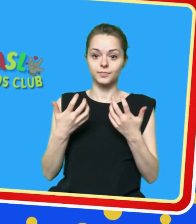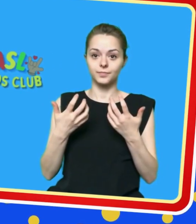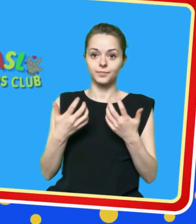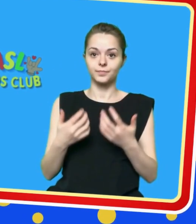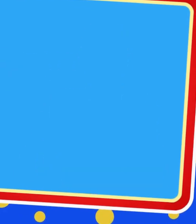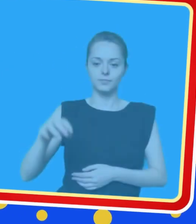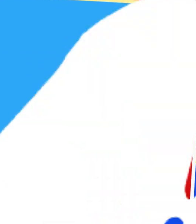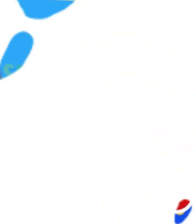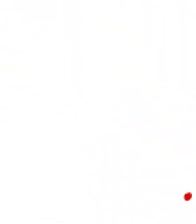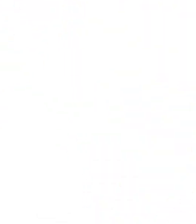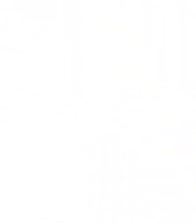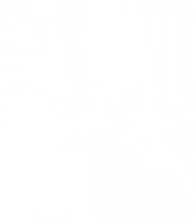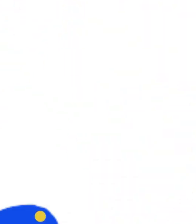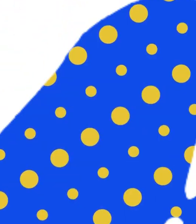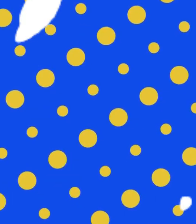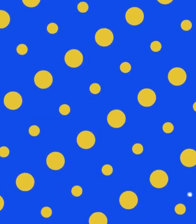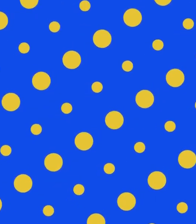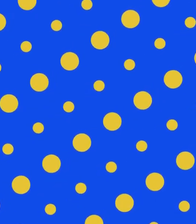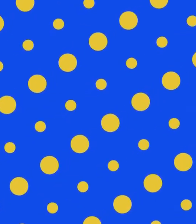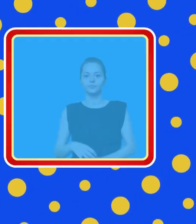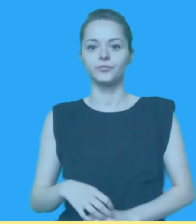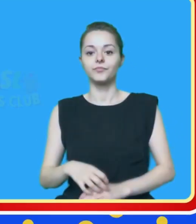It's salad.